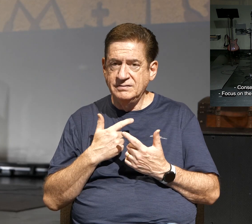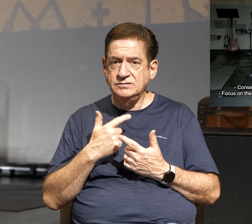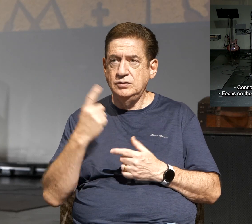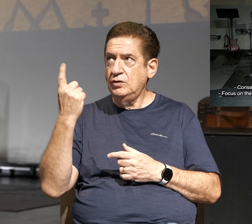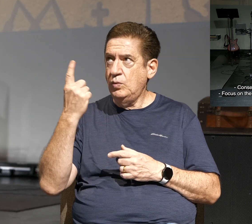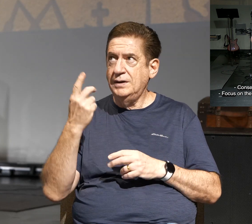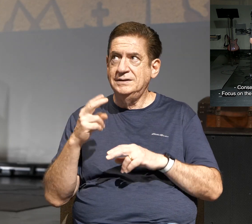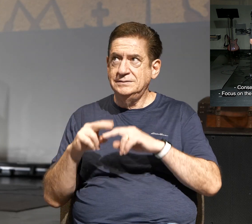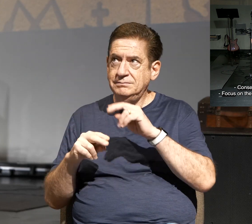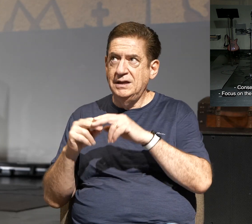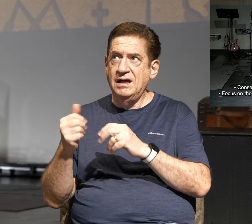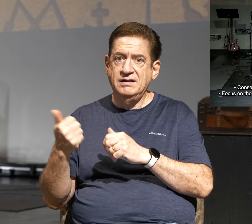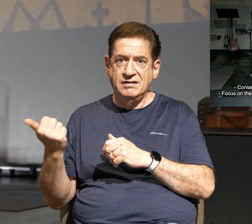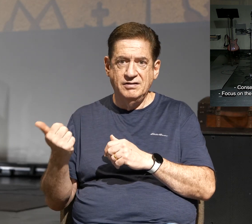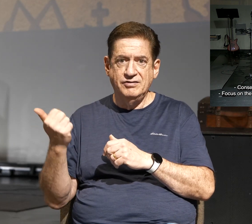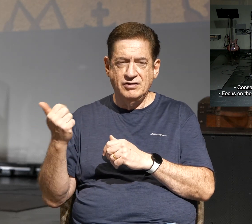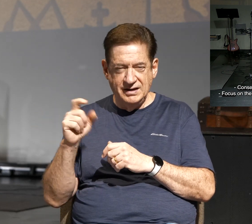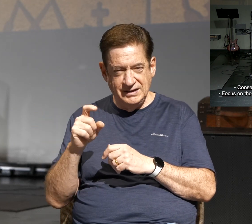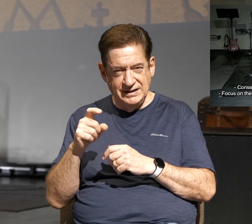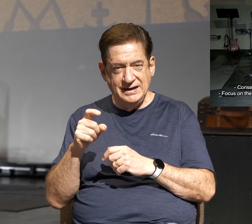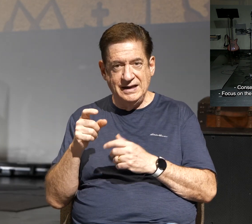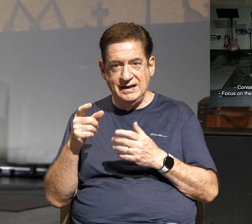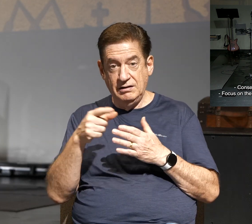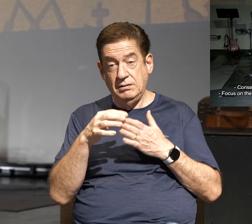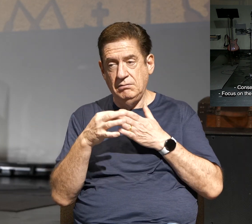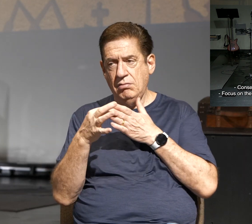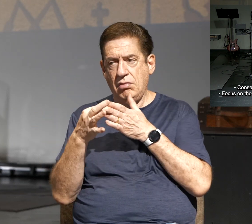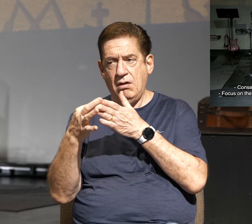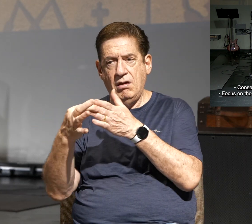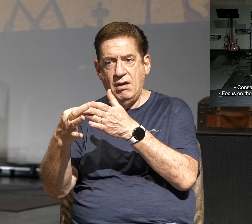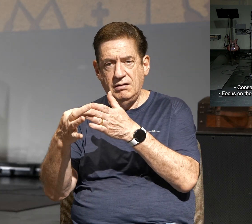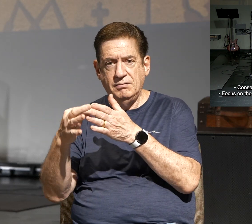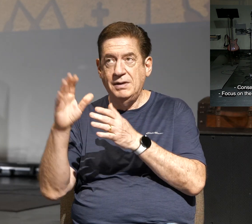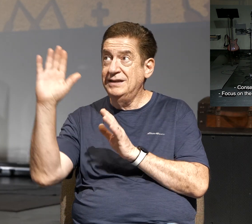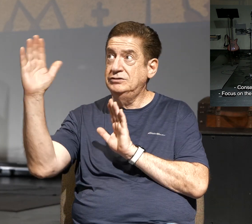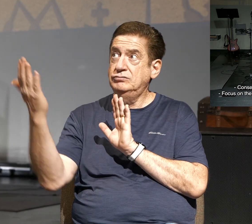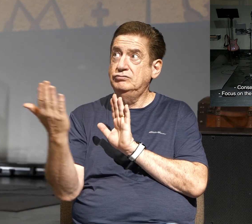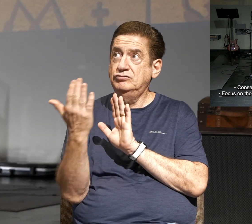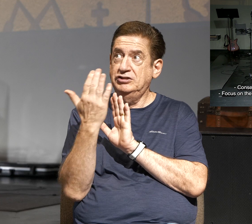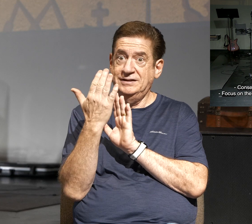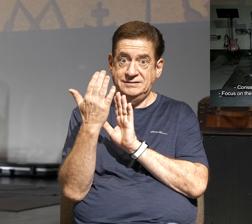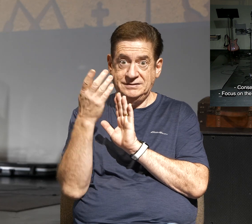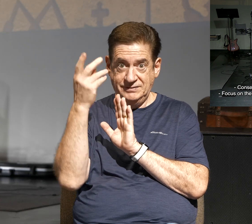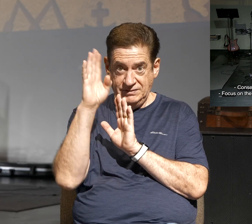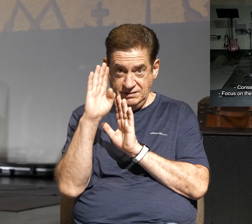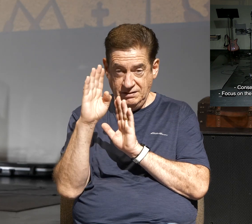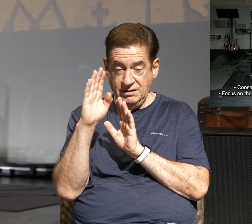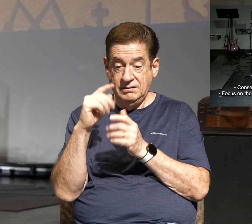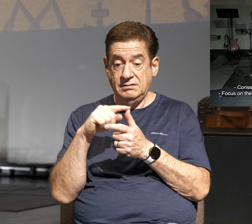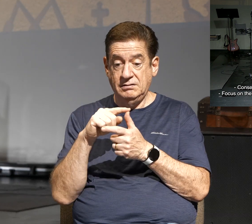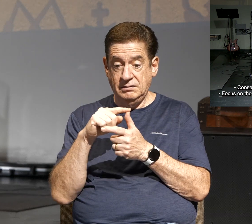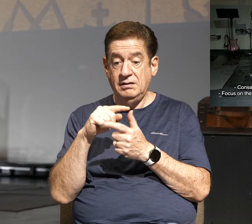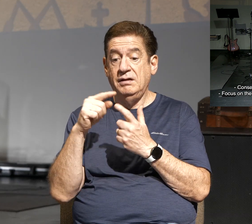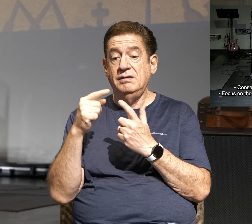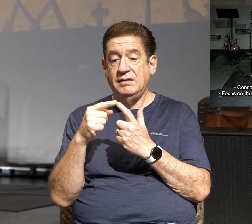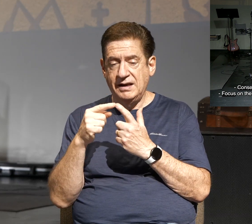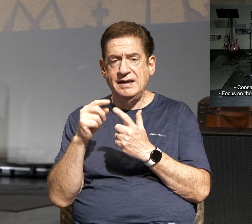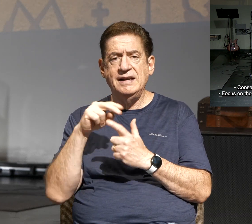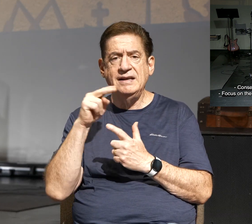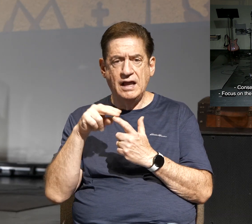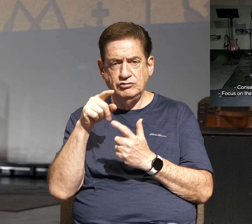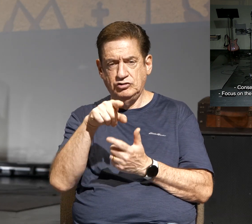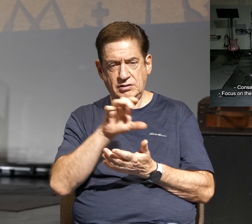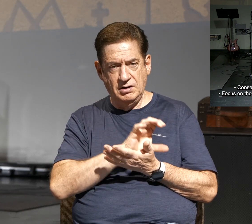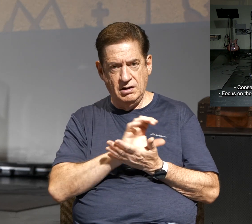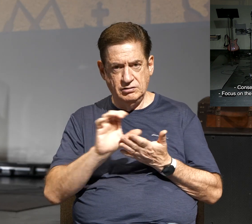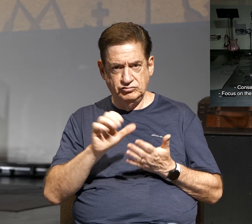on the other. So we need to be led by the presence of God. And in doing that, naturally, you're going to